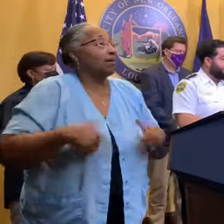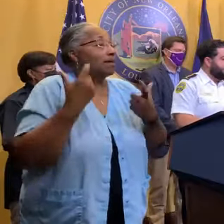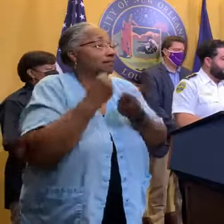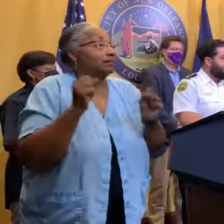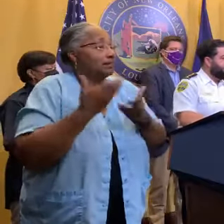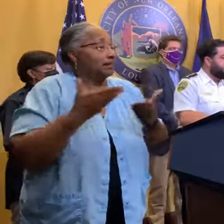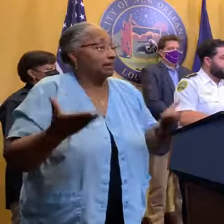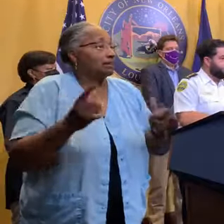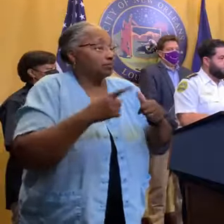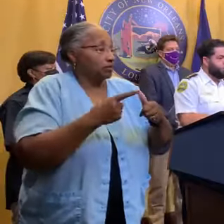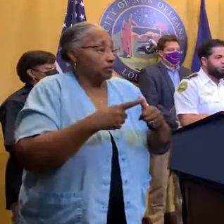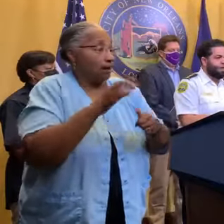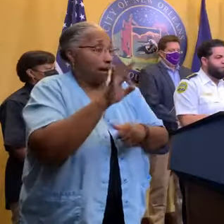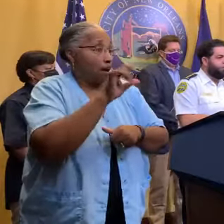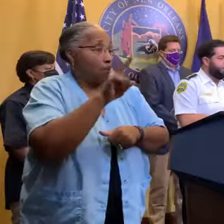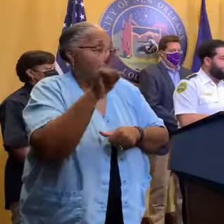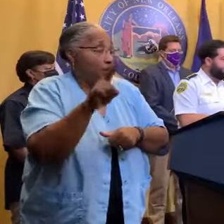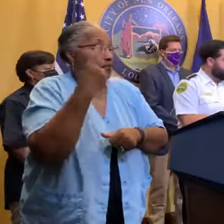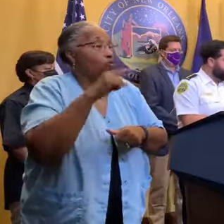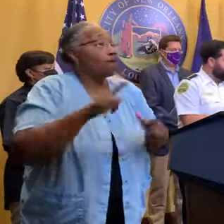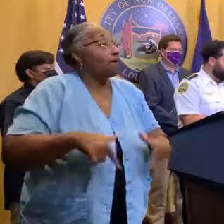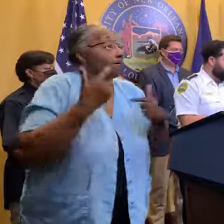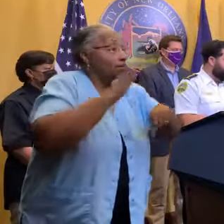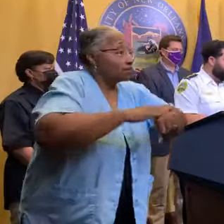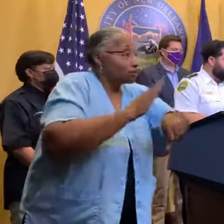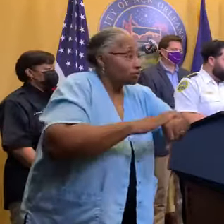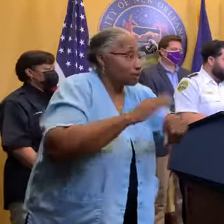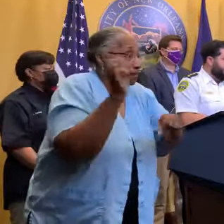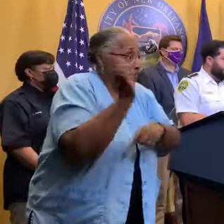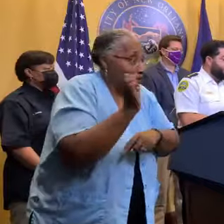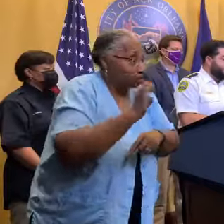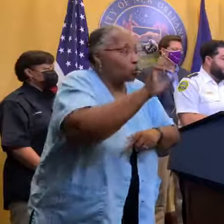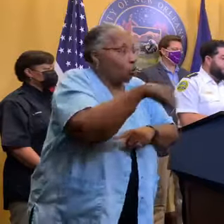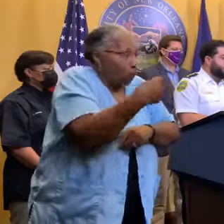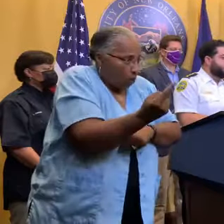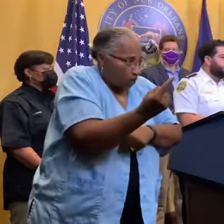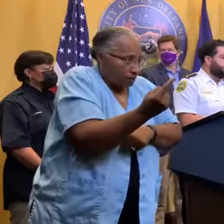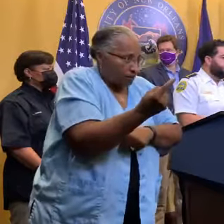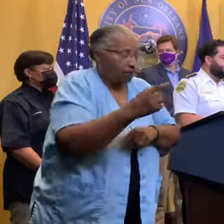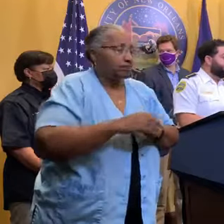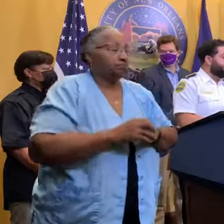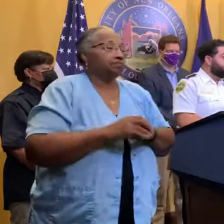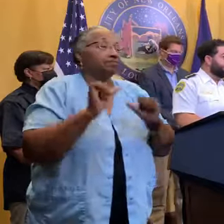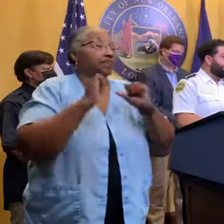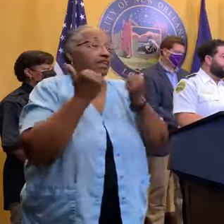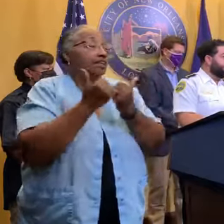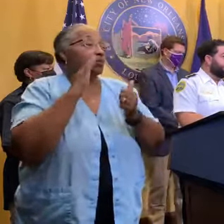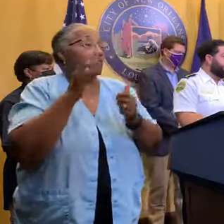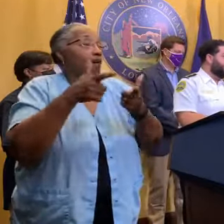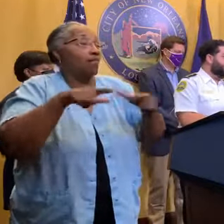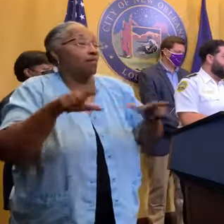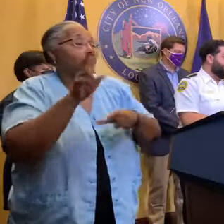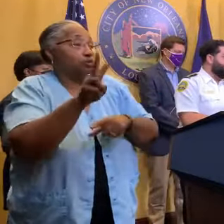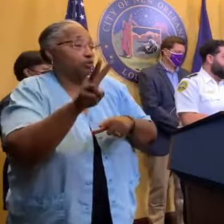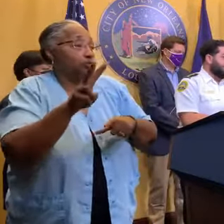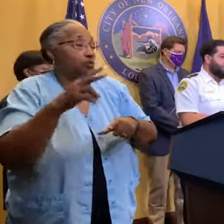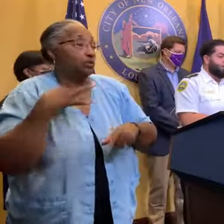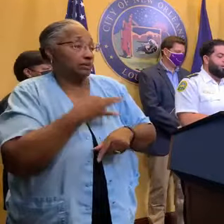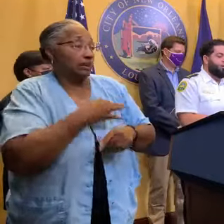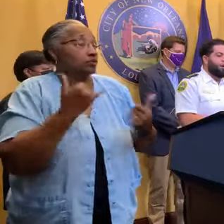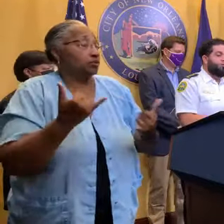course, 911 is reserved for life-threatening emergencies only. The agency will go to level 2 staffing at 1 o'clock today,